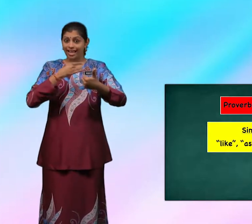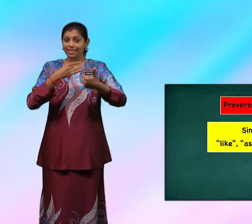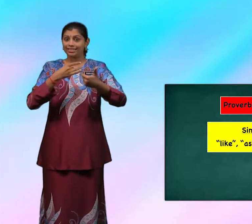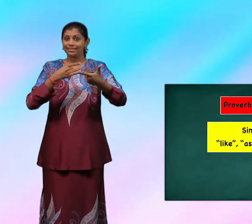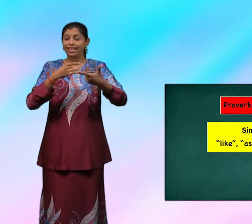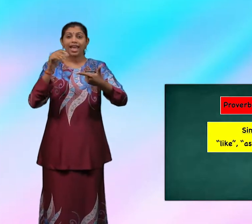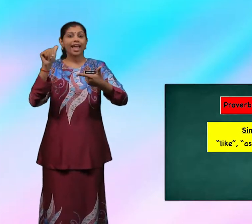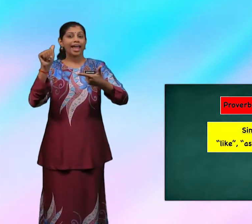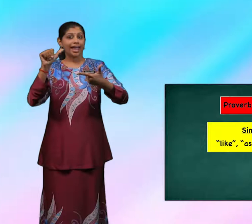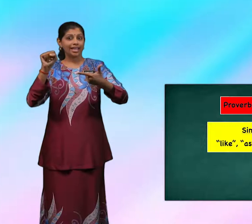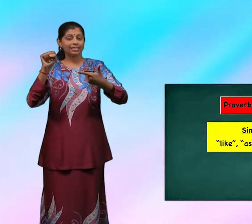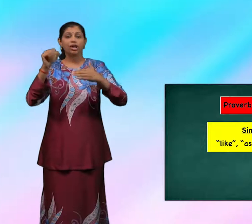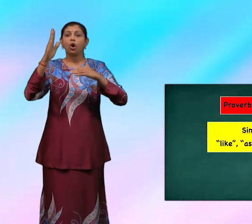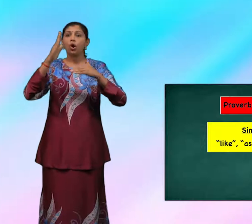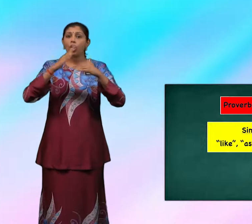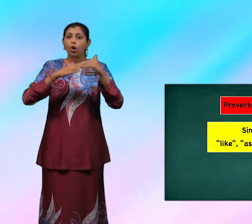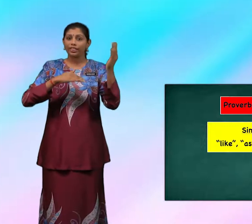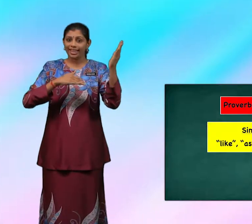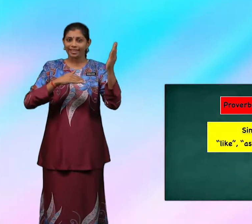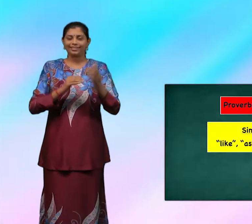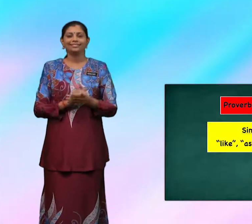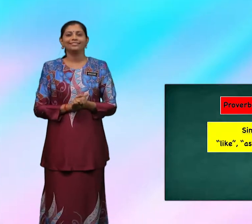like as or then.